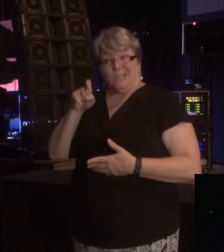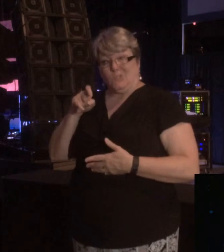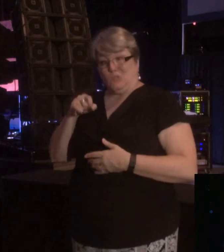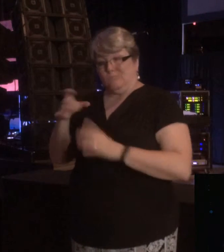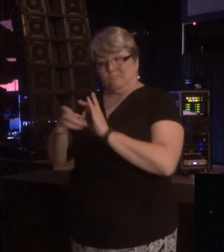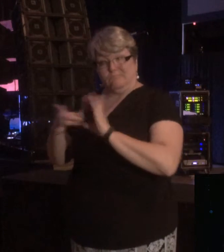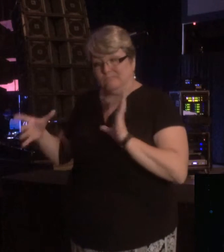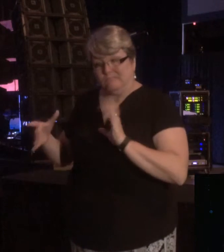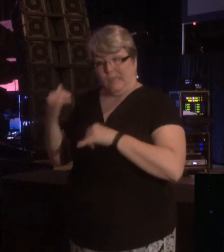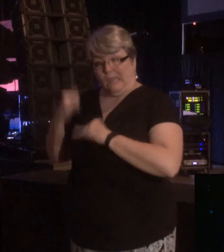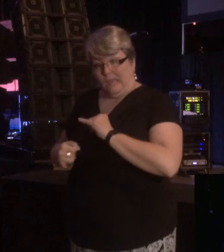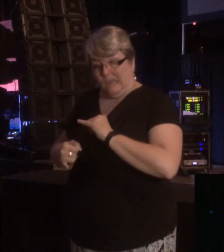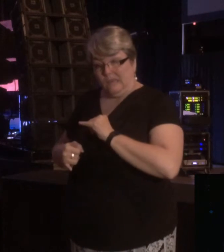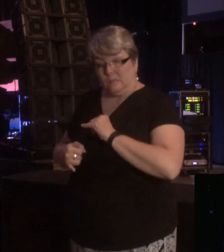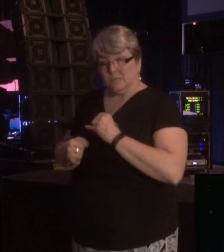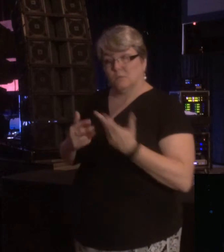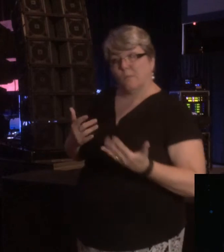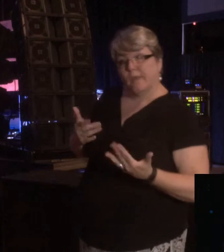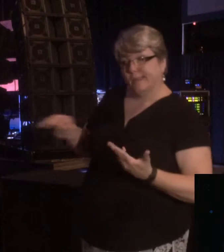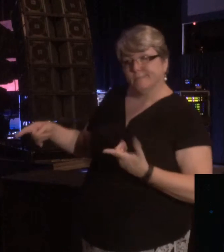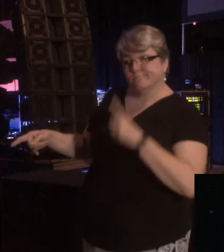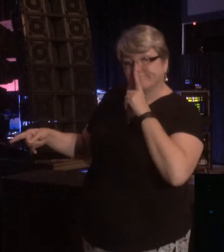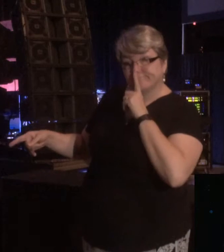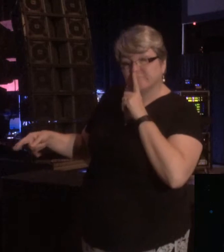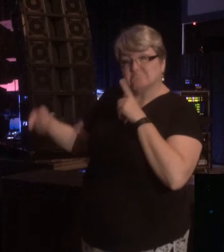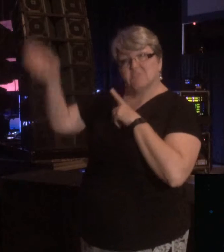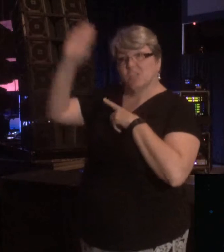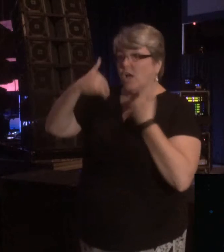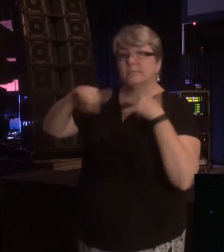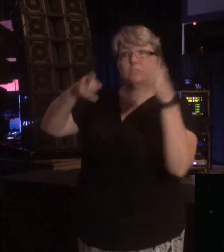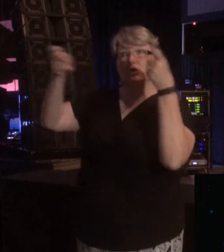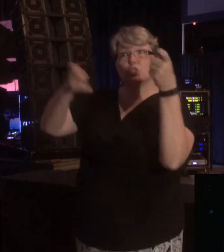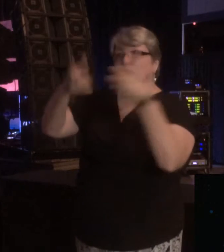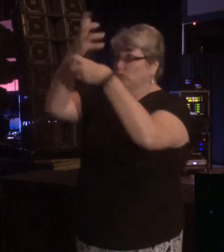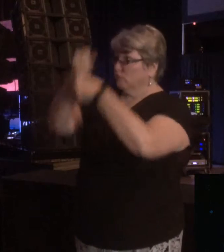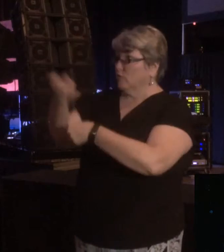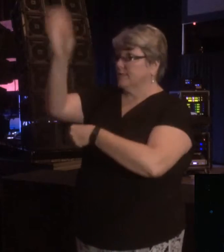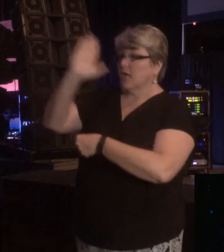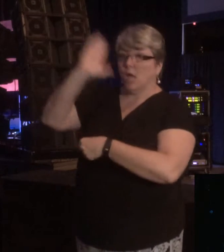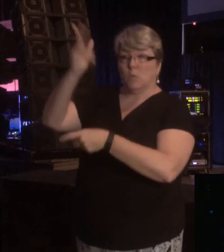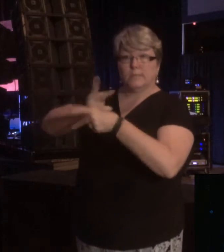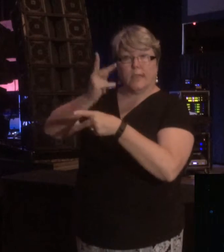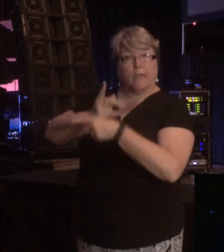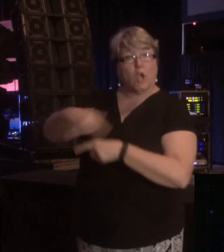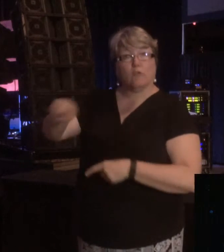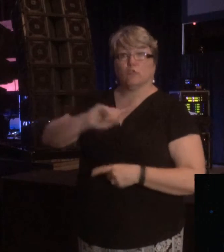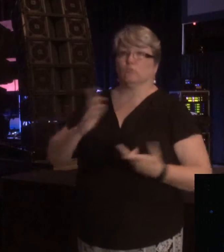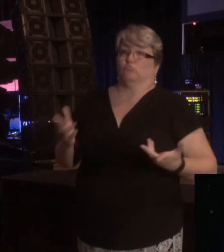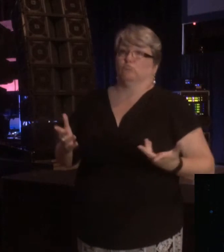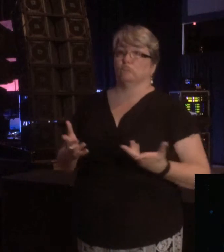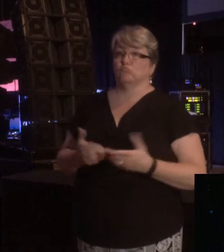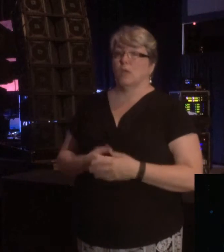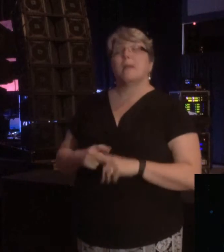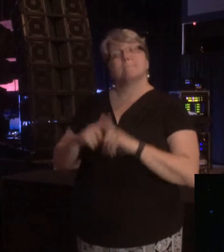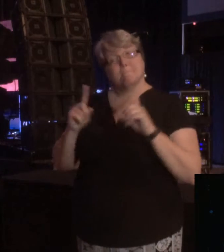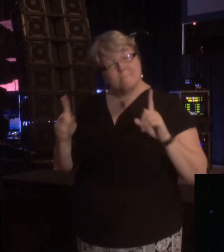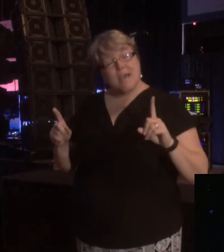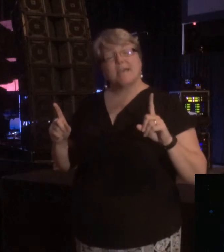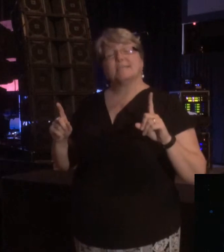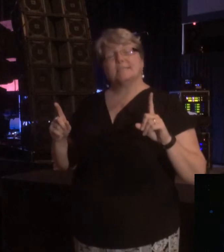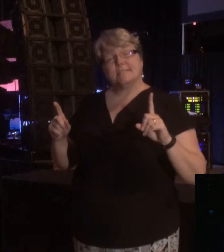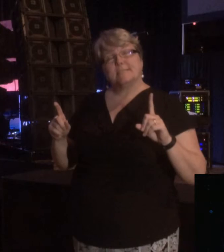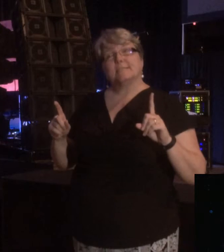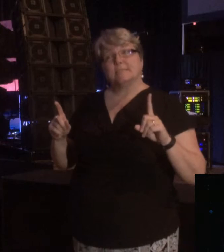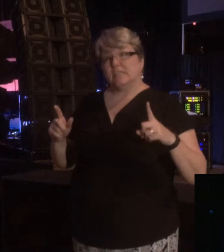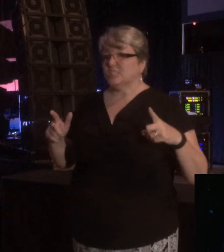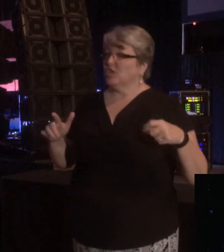distance helped. There was because it was a big key marker for us. I moved to a different city, and it was, will this thing sort of survive that? And